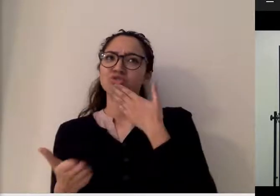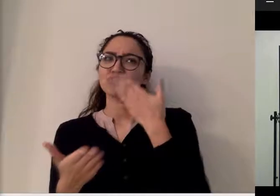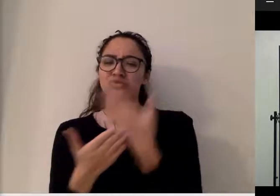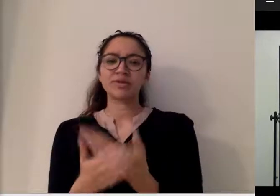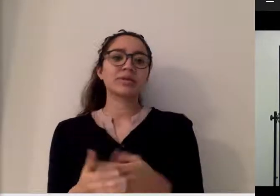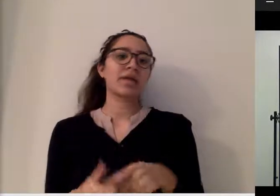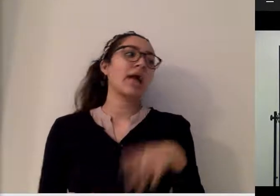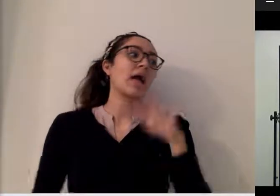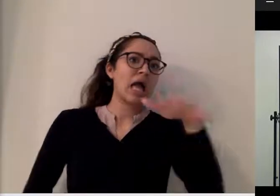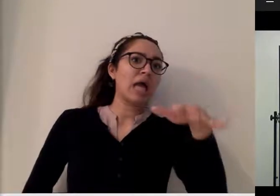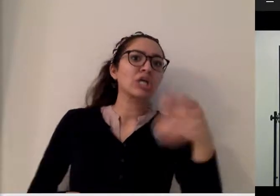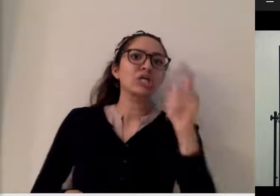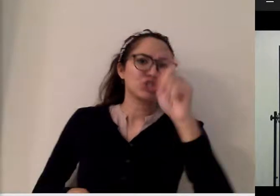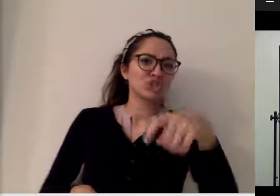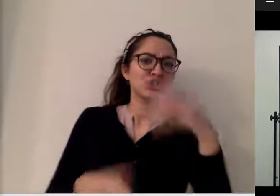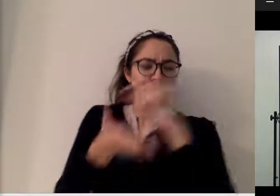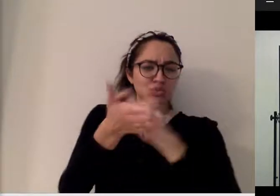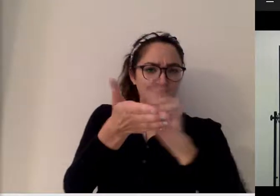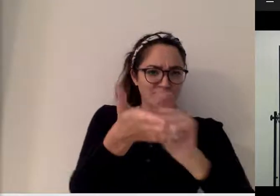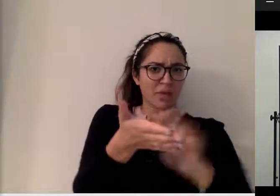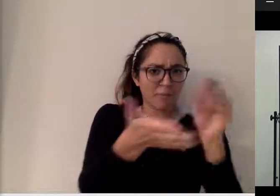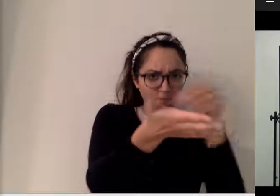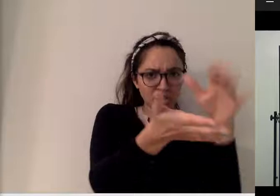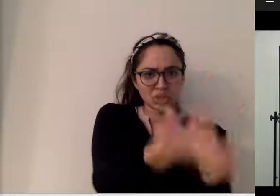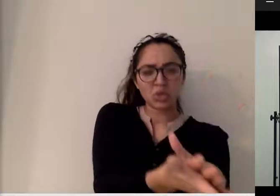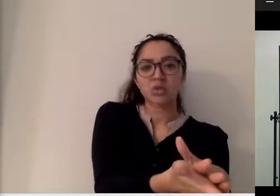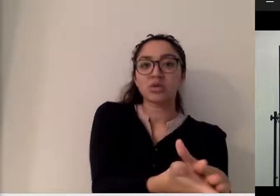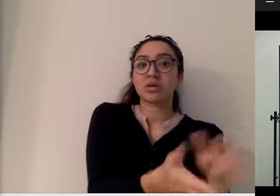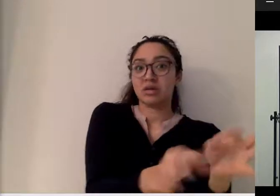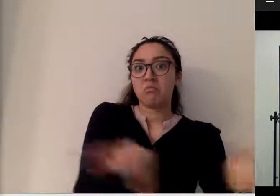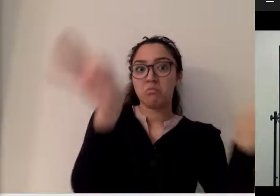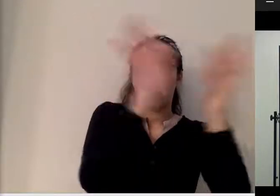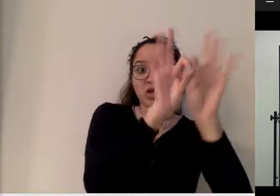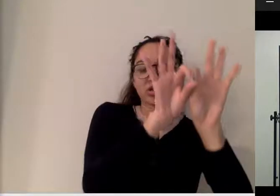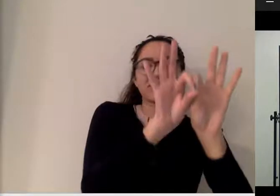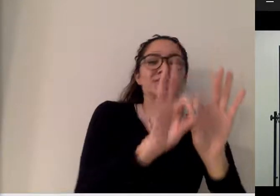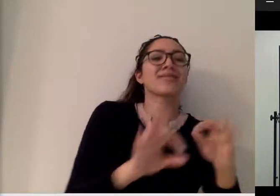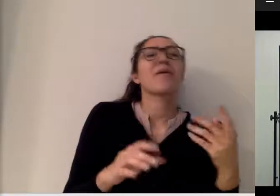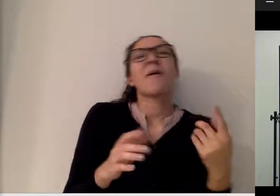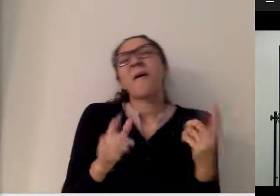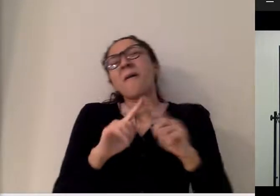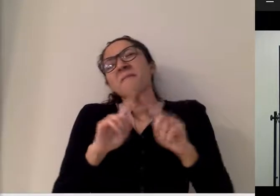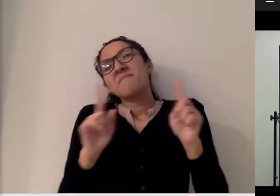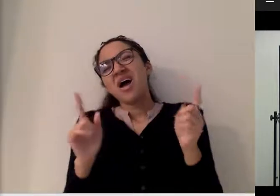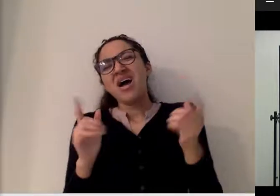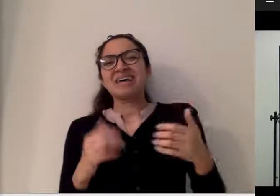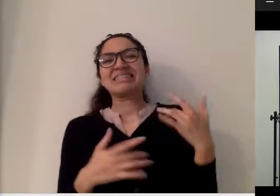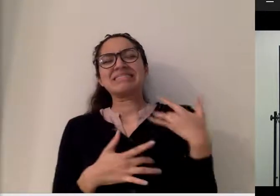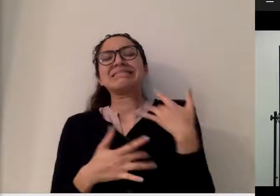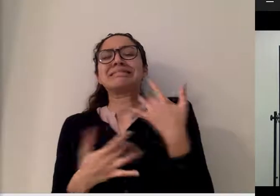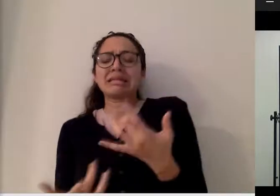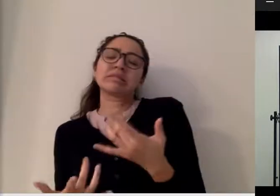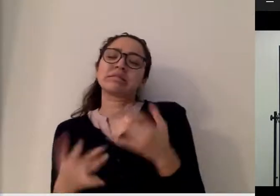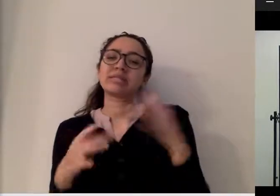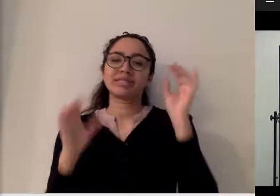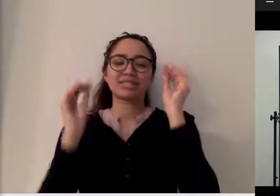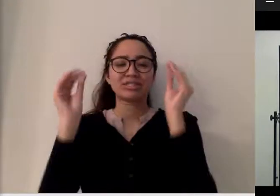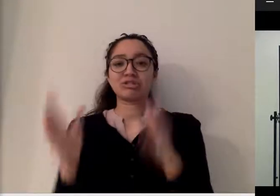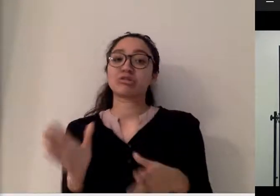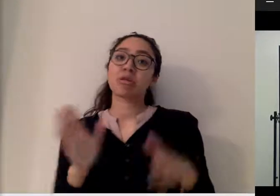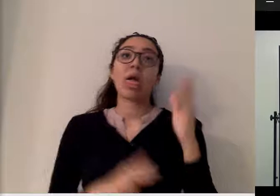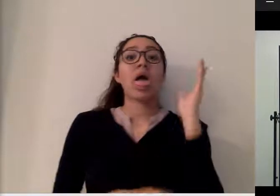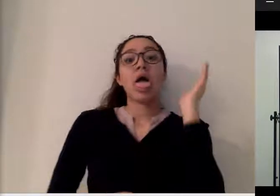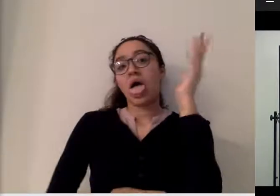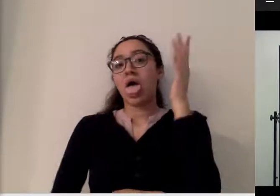really important, write it down. That's nice. But most teachers don't do that. They just talk. And so one of the reasons that you want to